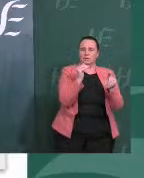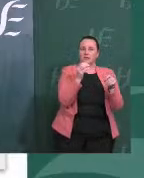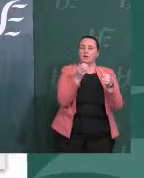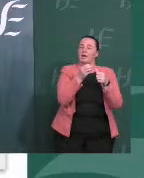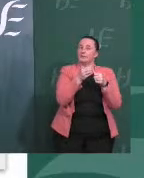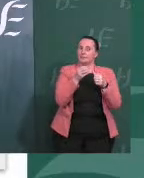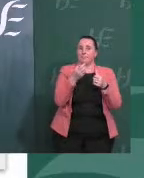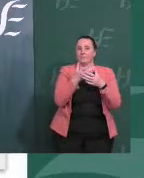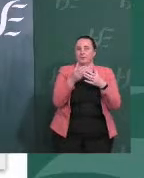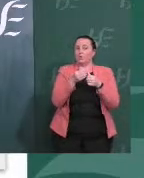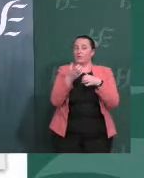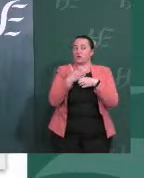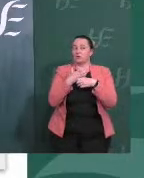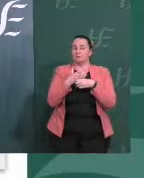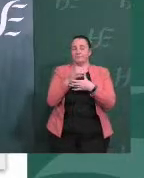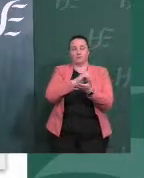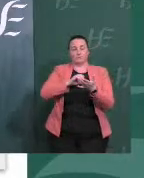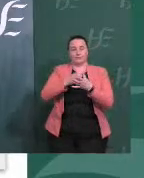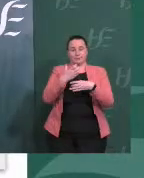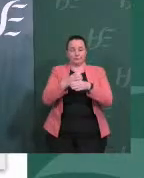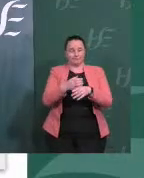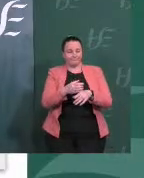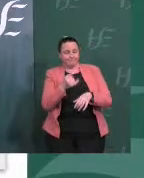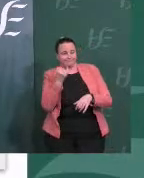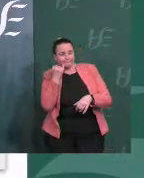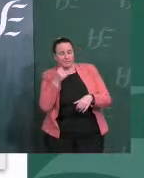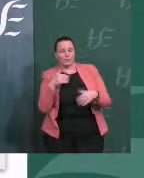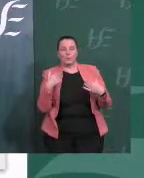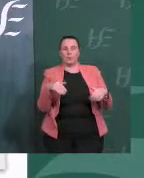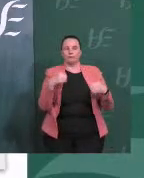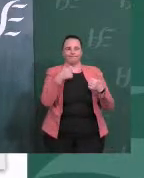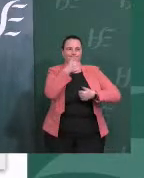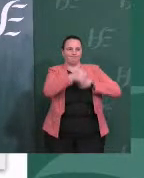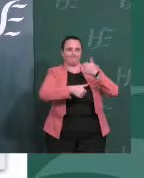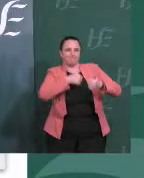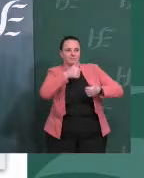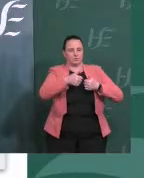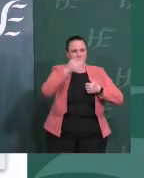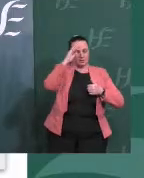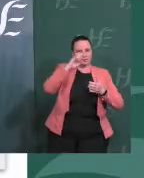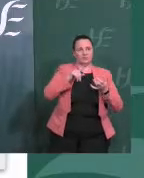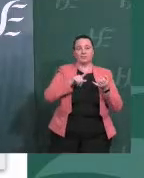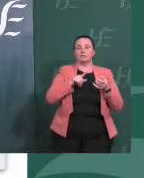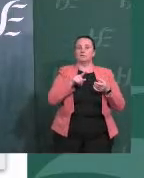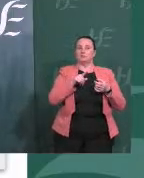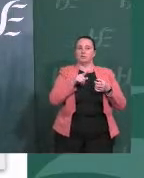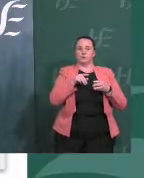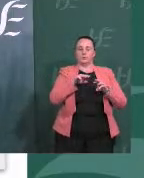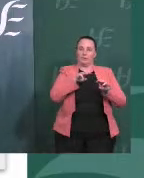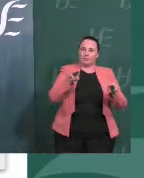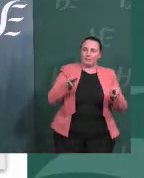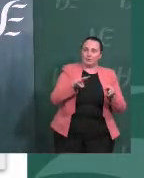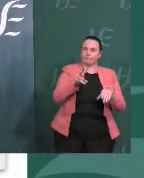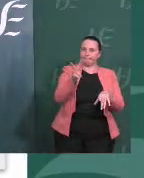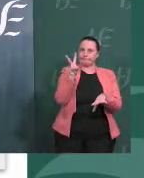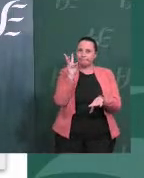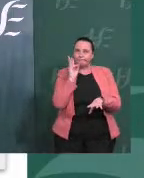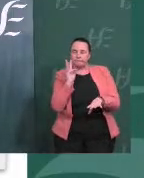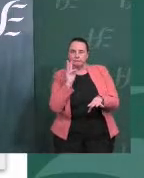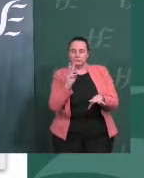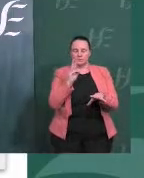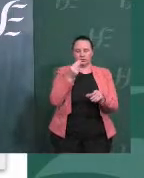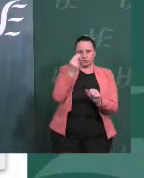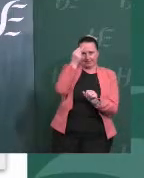of other European countries. And it's a remarkable tribute not just to people's interpretation and their